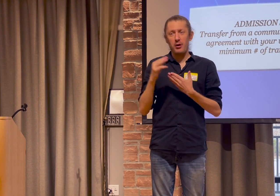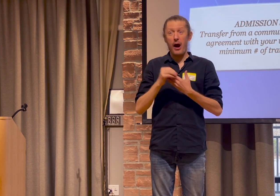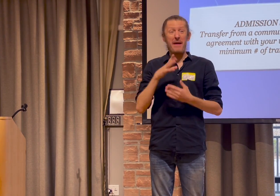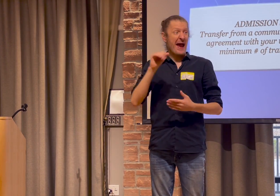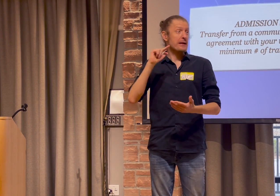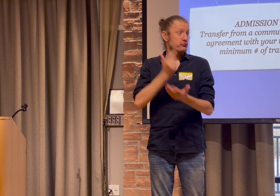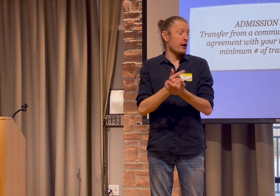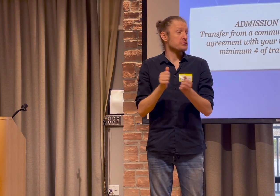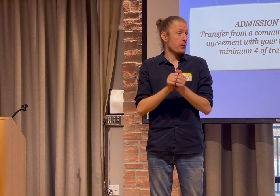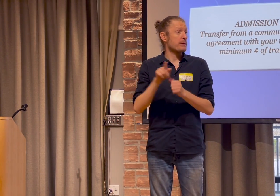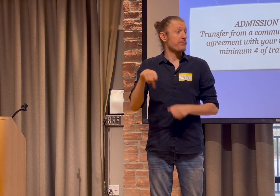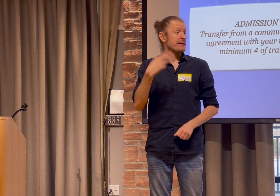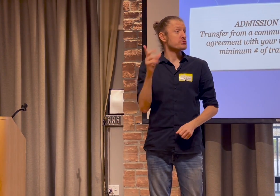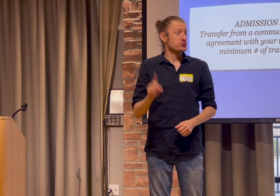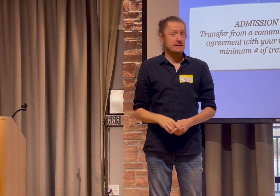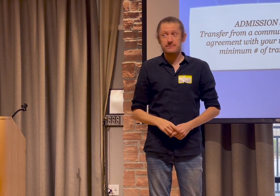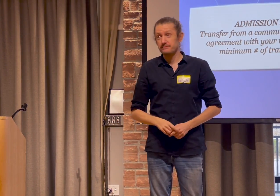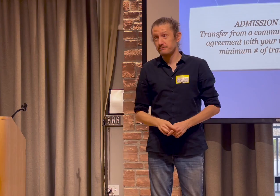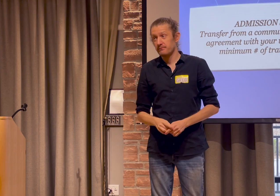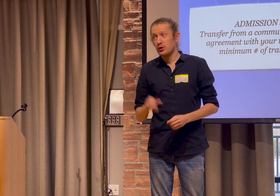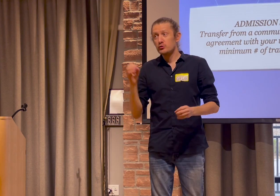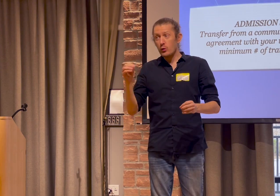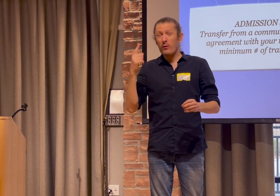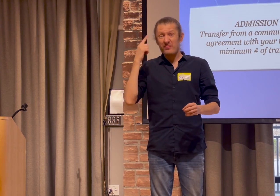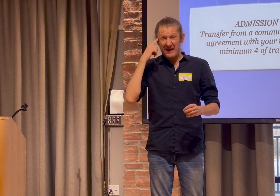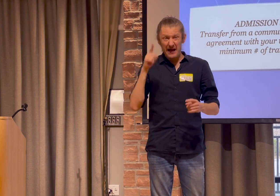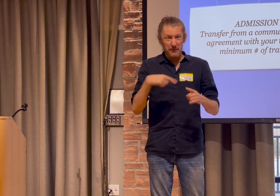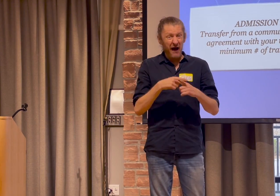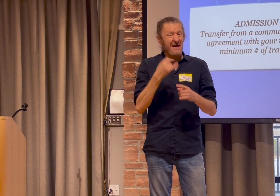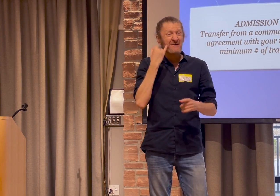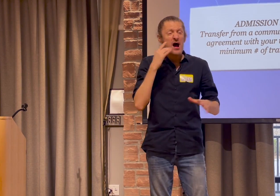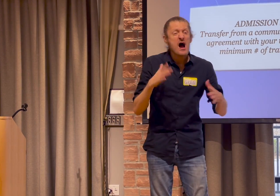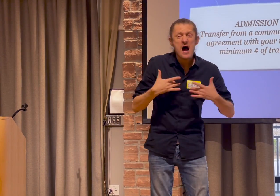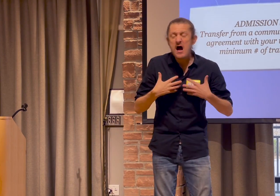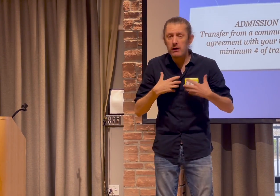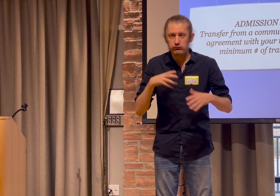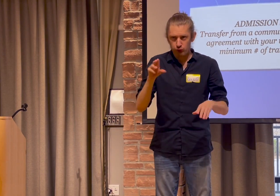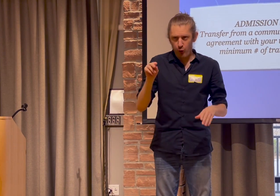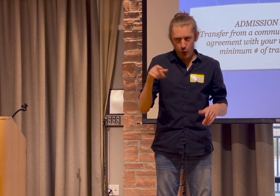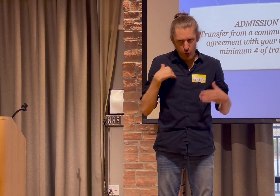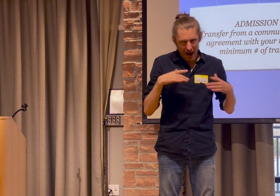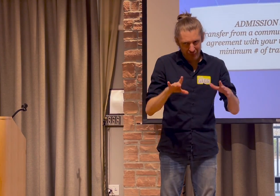smart guy. And then they accepted him into the PhD program, and he graduated with a PhD.